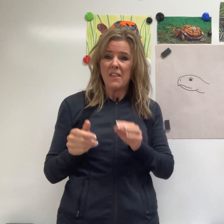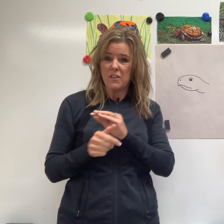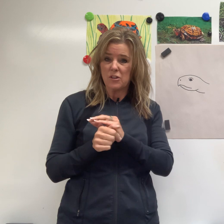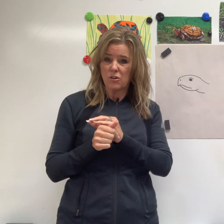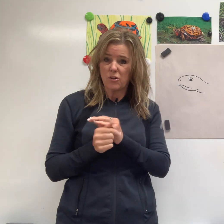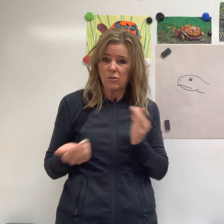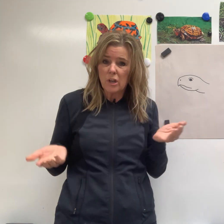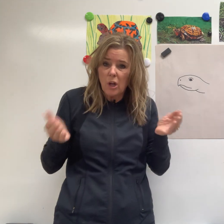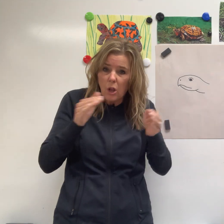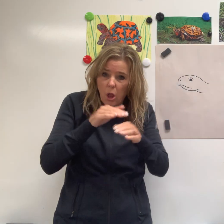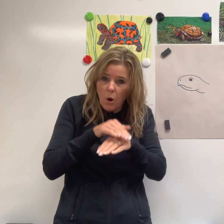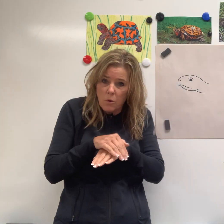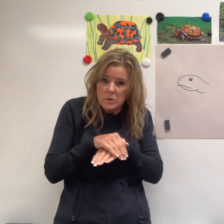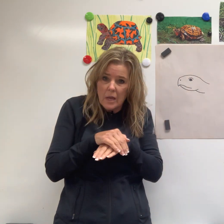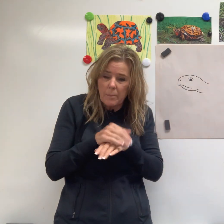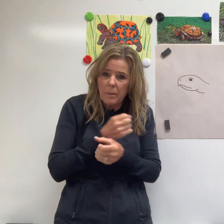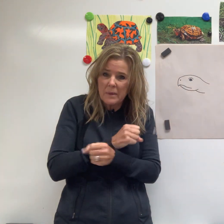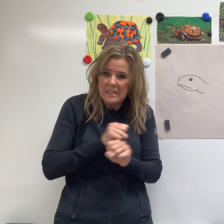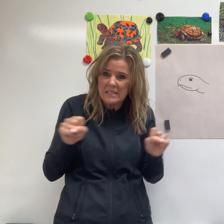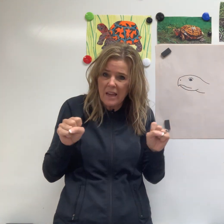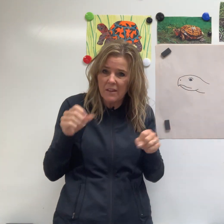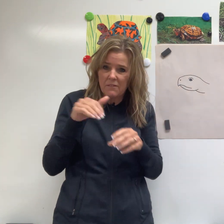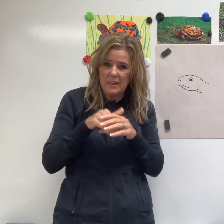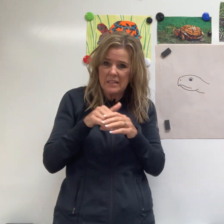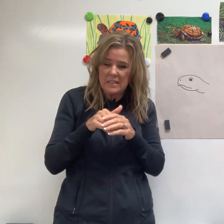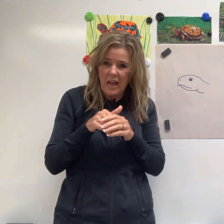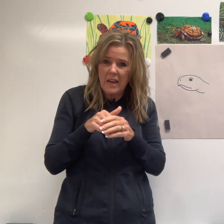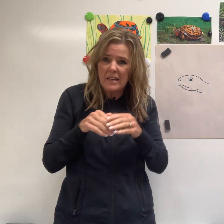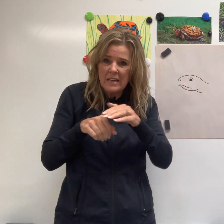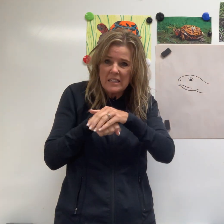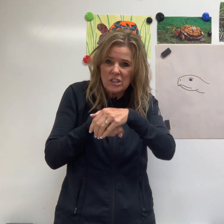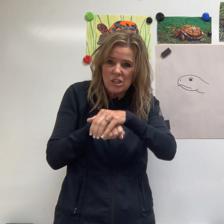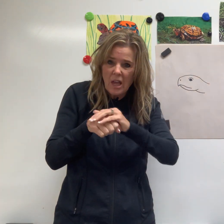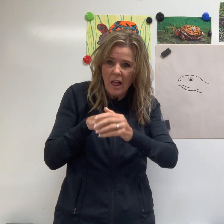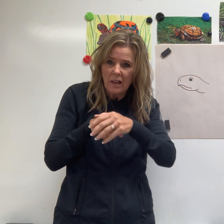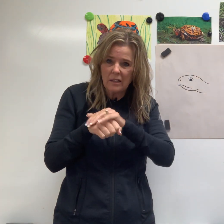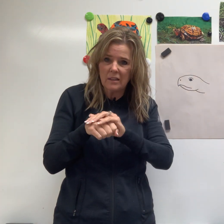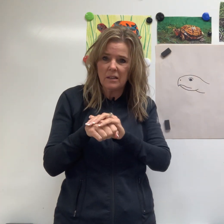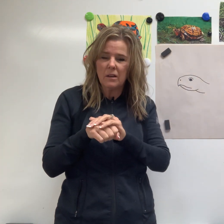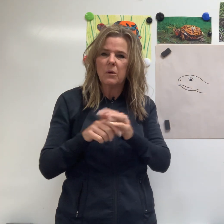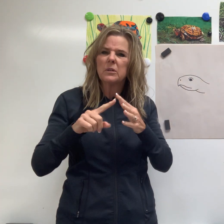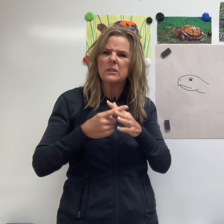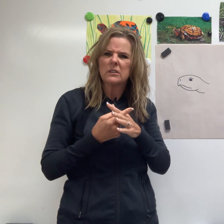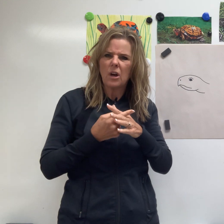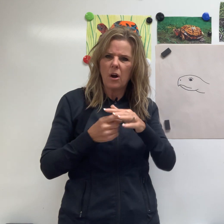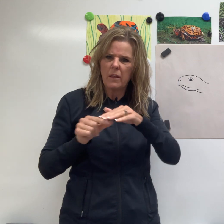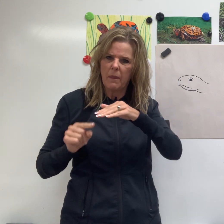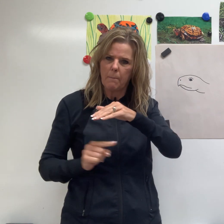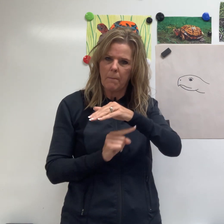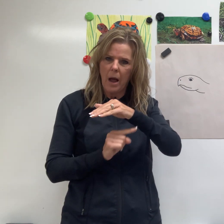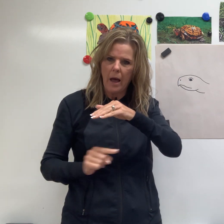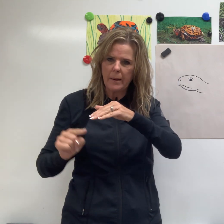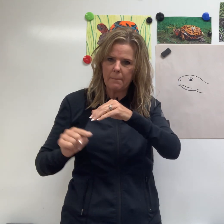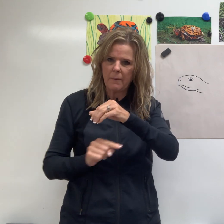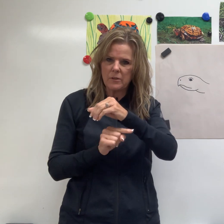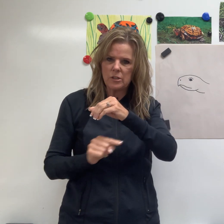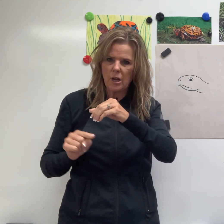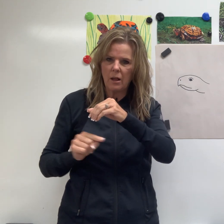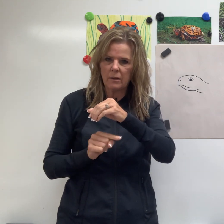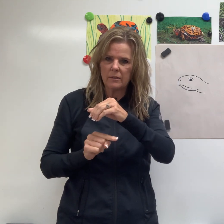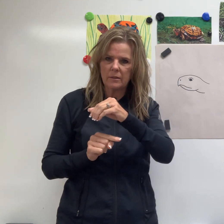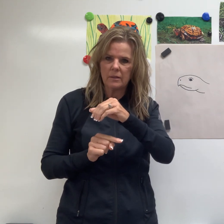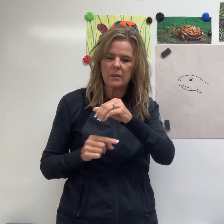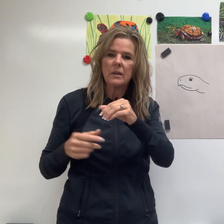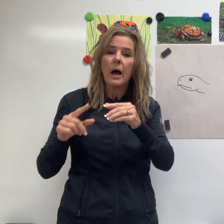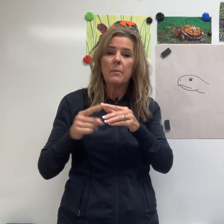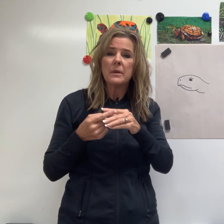extra safe in there. So we're going to go ahead and make his shell. We're going to start with the very bottom of the shell. I'm going to start